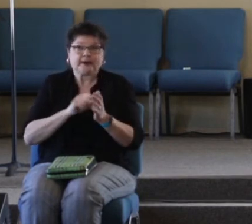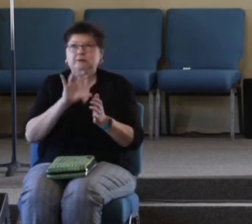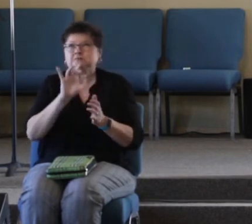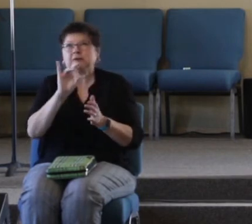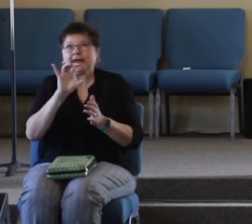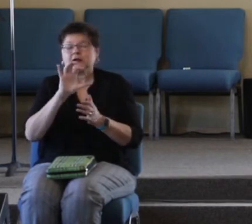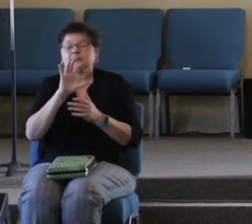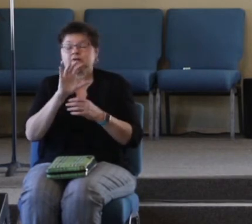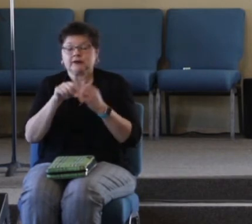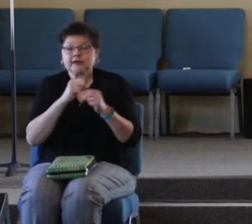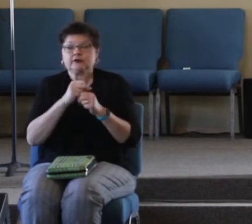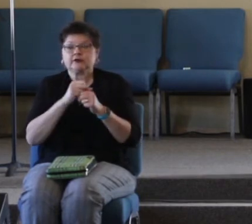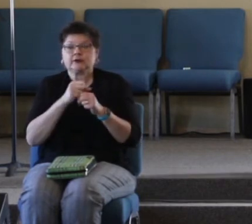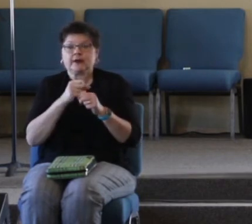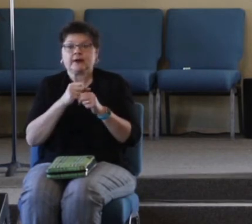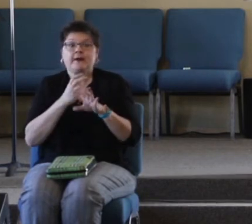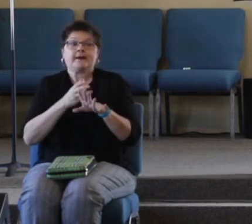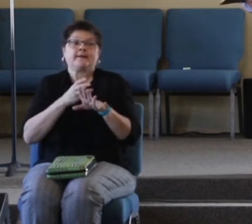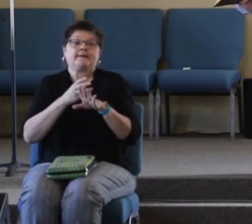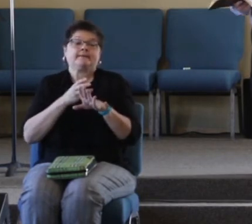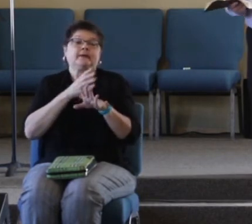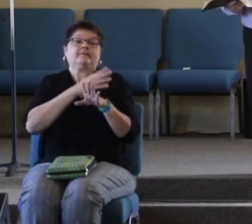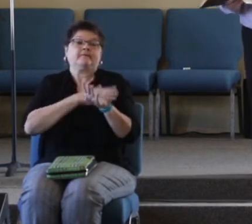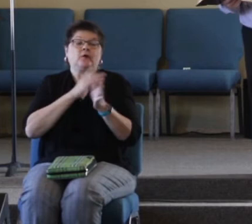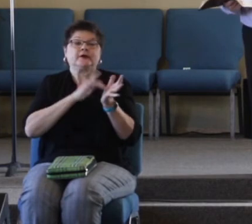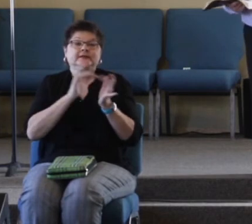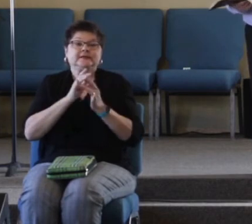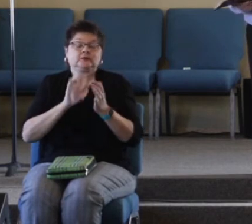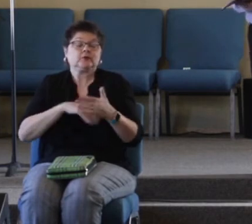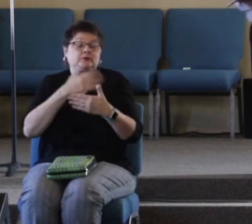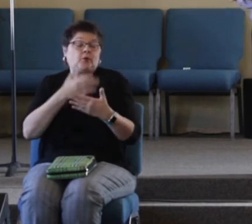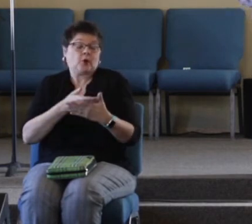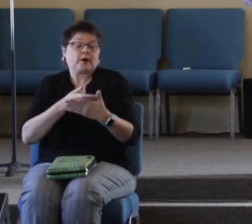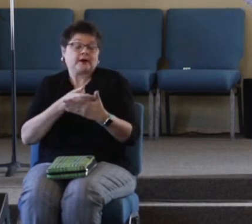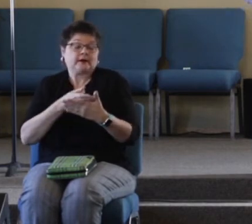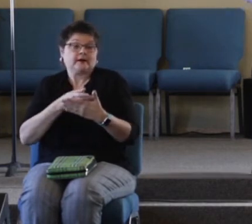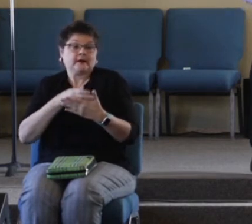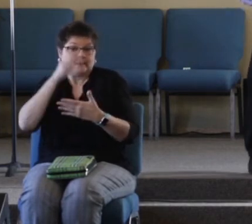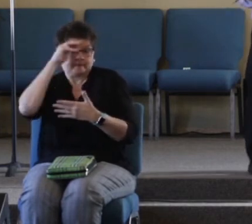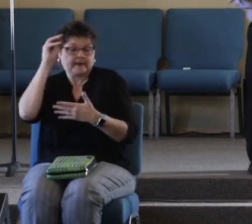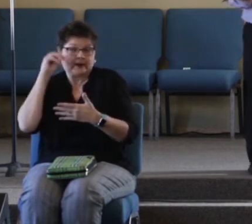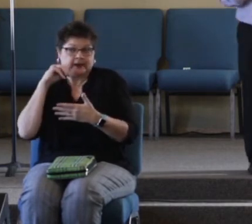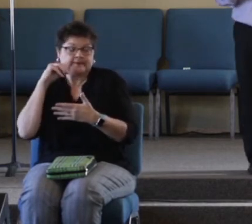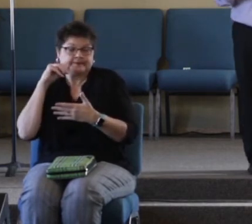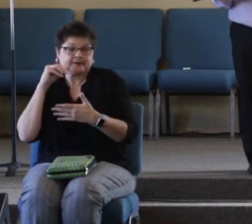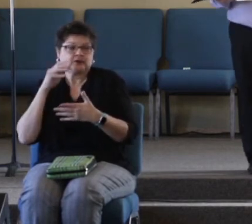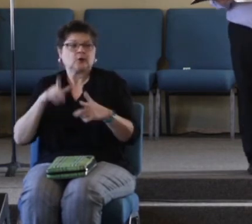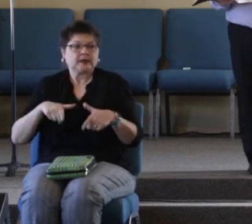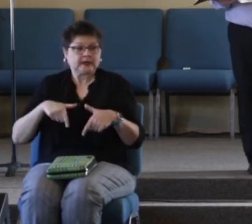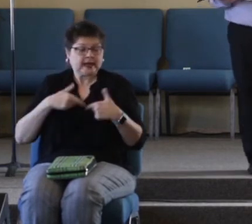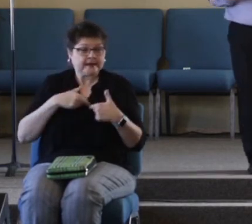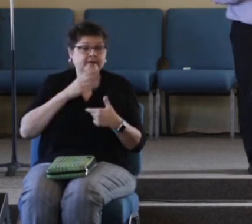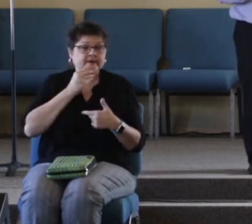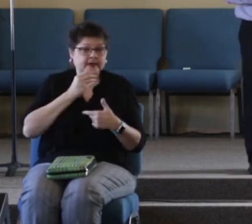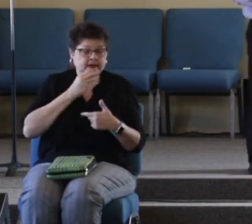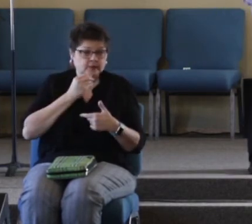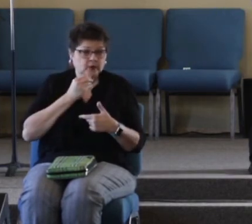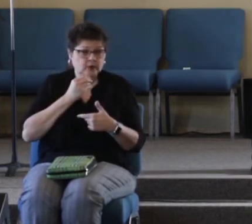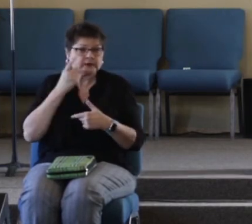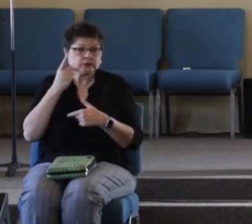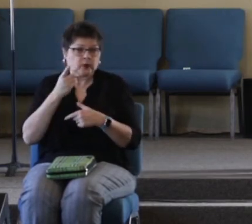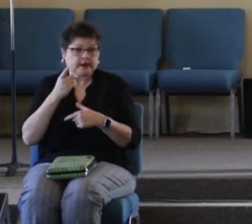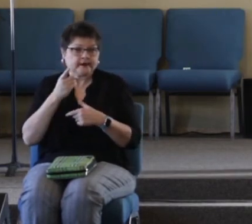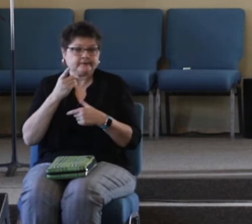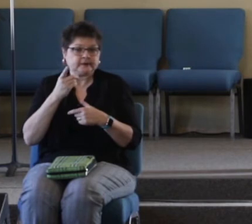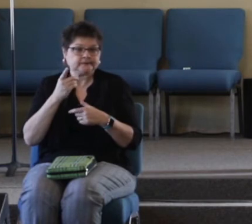800 years before Jesus actually came on the scene being born of Mary. And so the life of a Hebrew was one of captivity. They